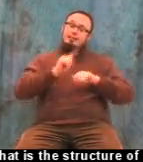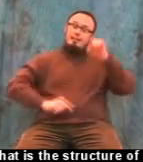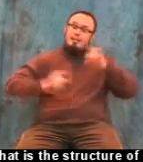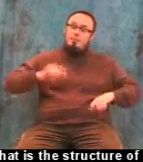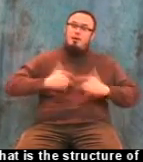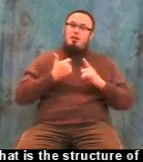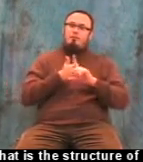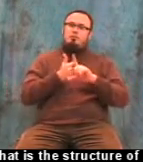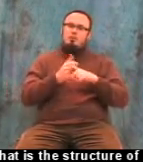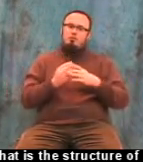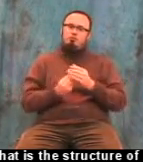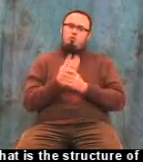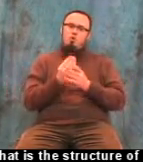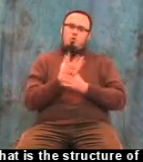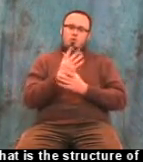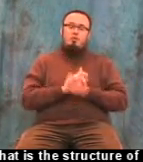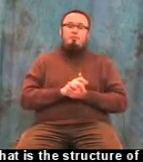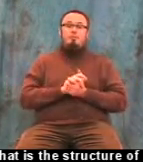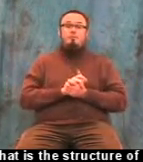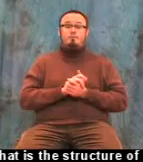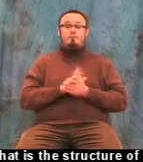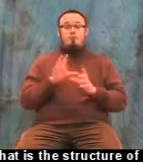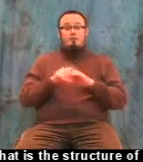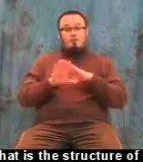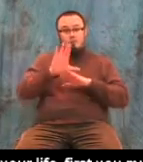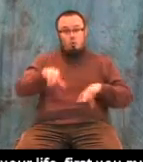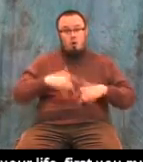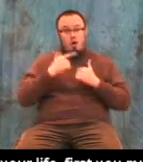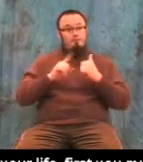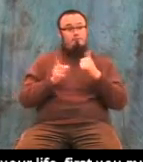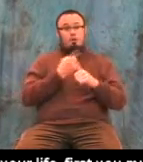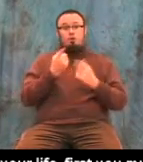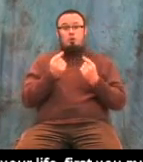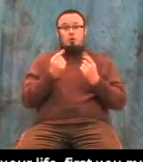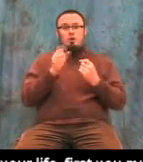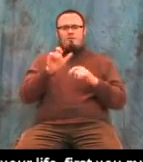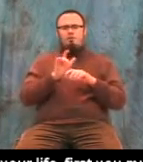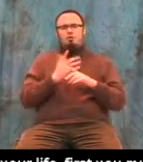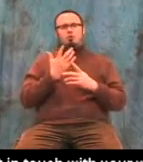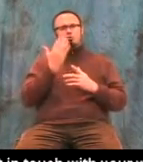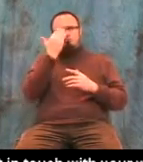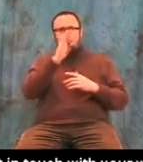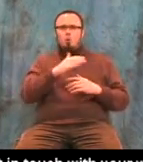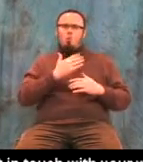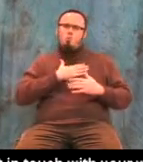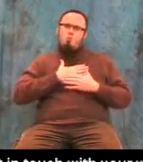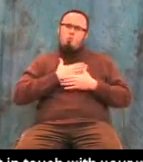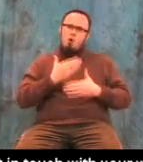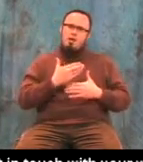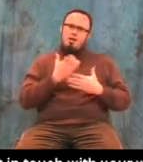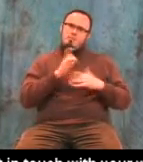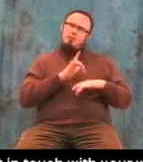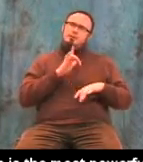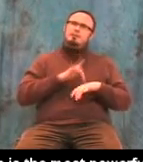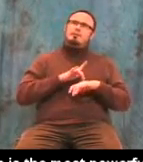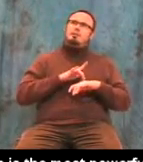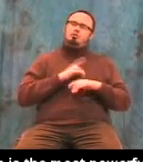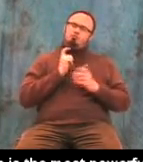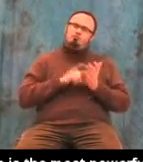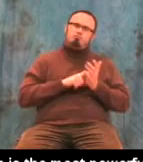of growth. In your life, first, you must get in touch with your will, which is the most powerful part